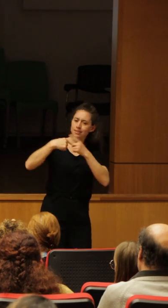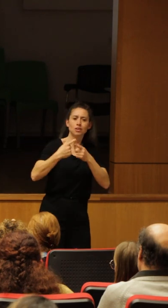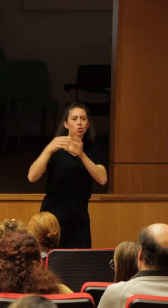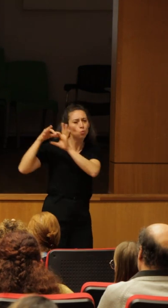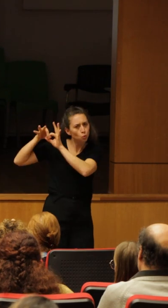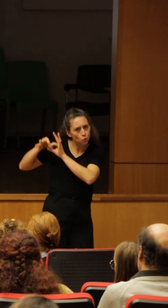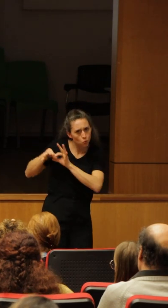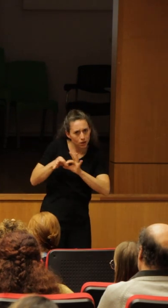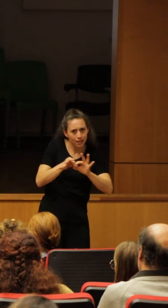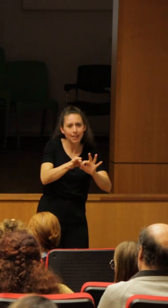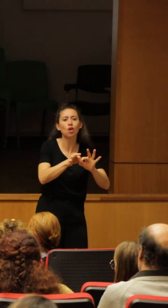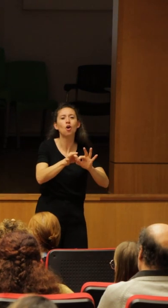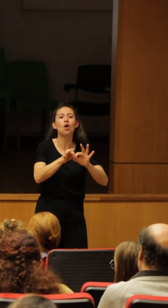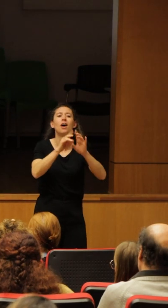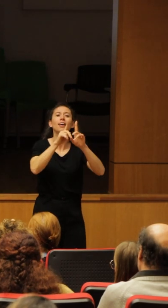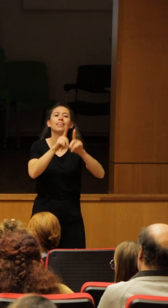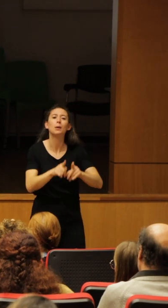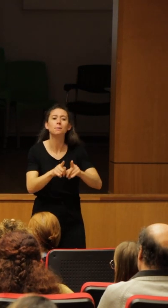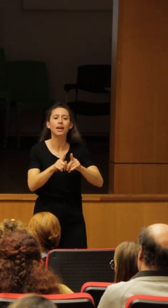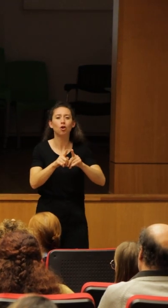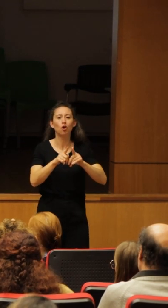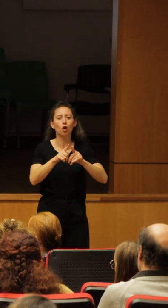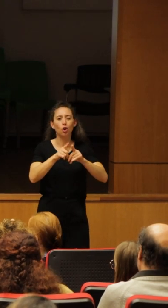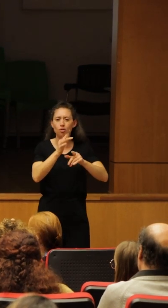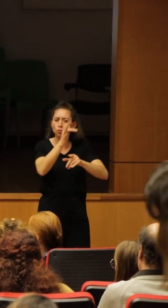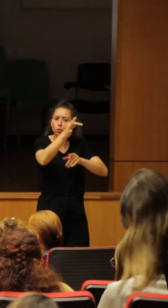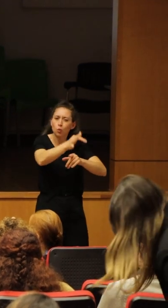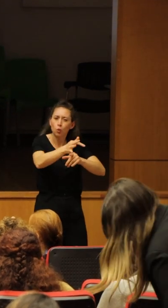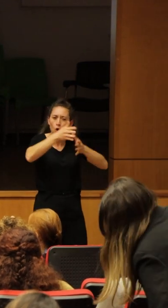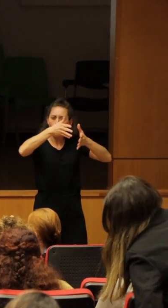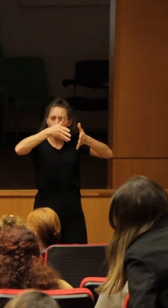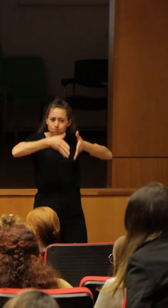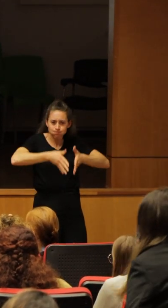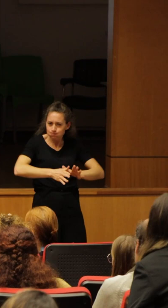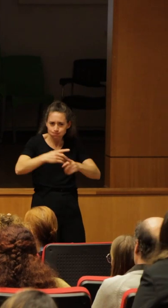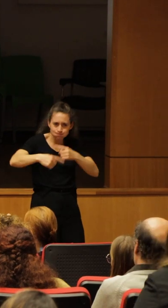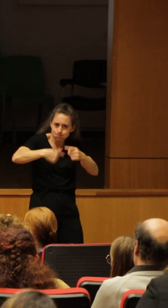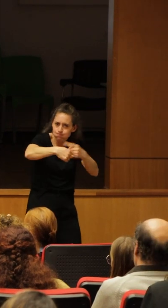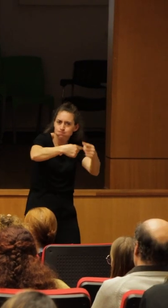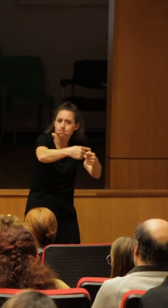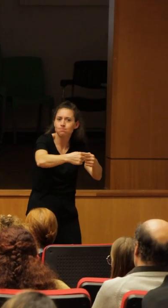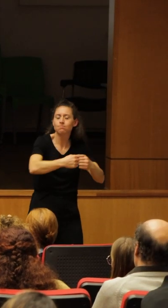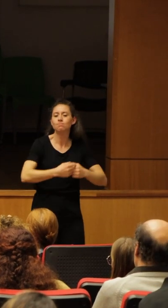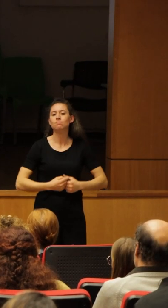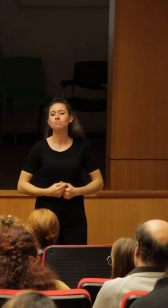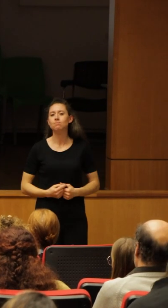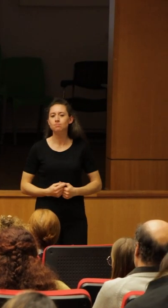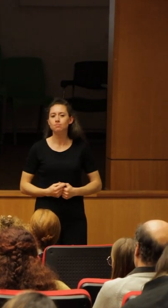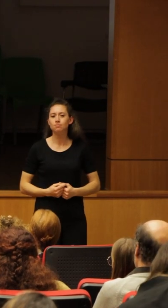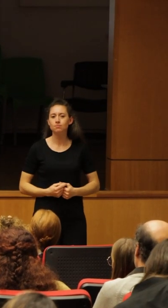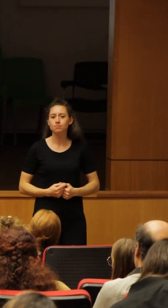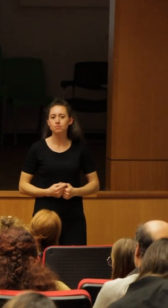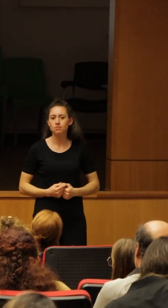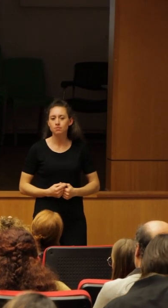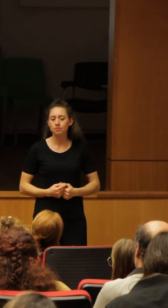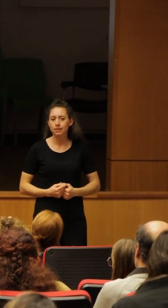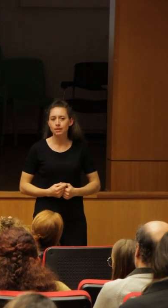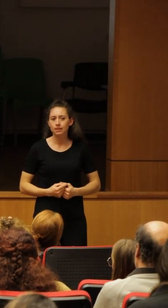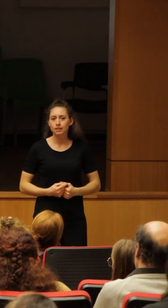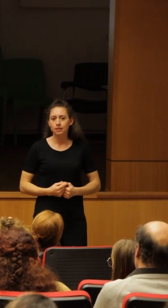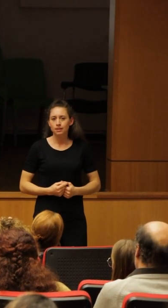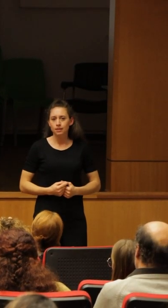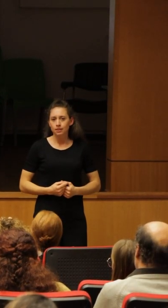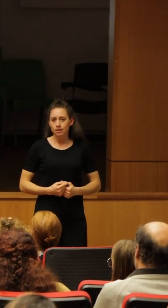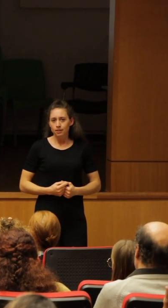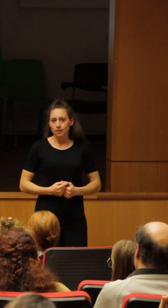those who come after us. Y también con la progenie, lo que va a venir después. Being the one with the little plant that is like growing